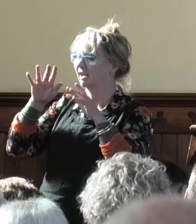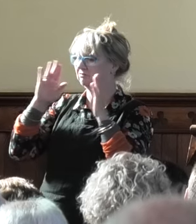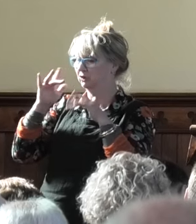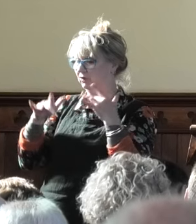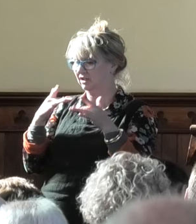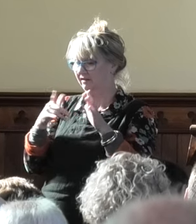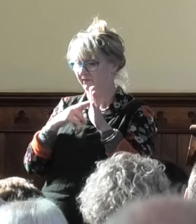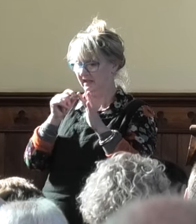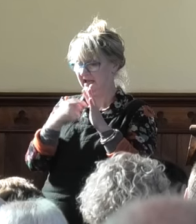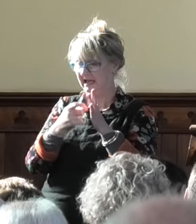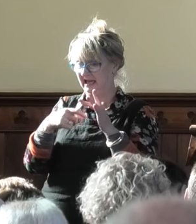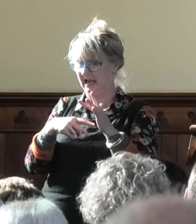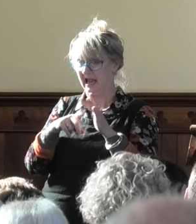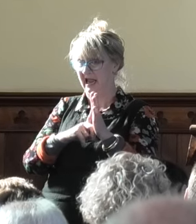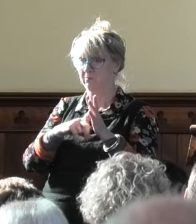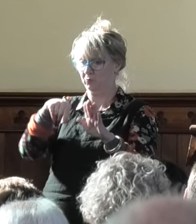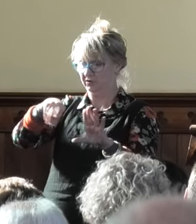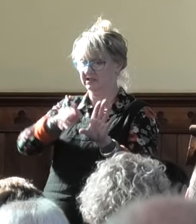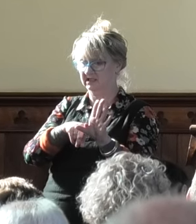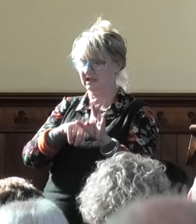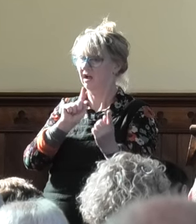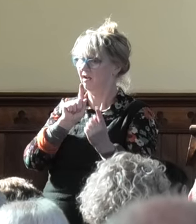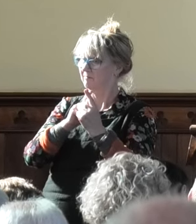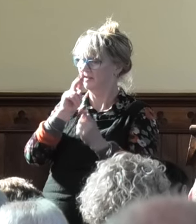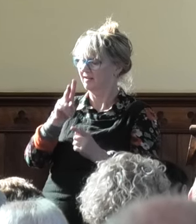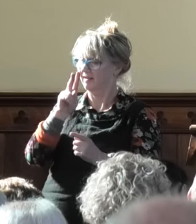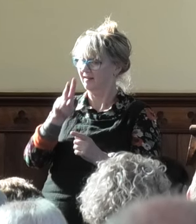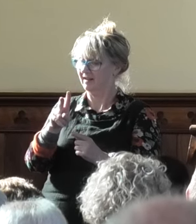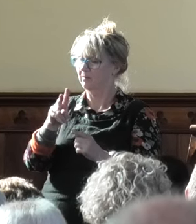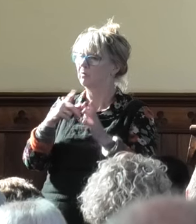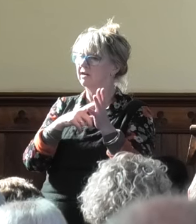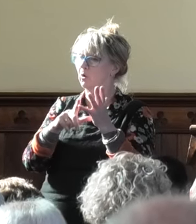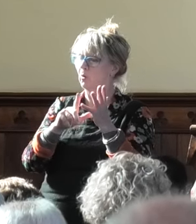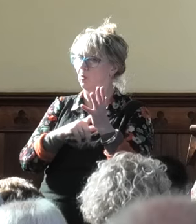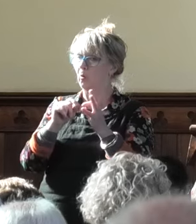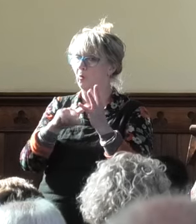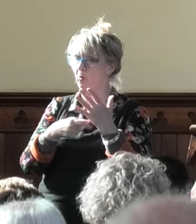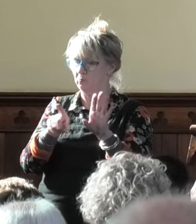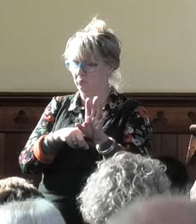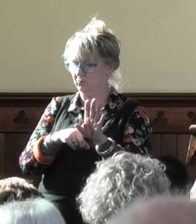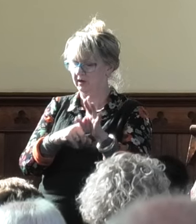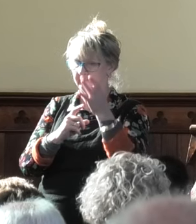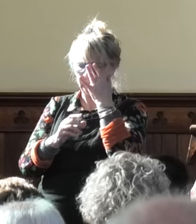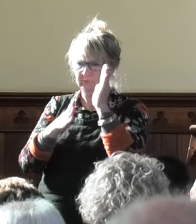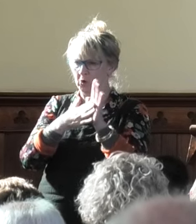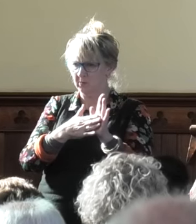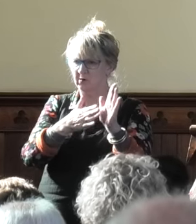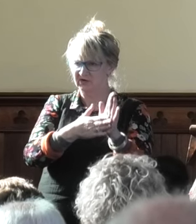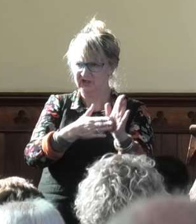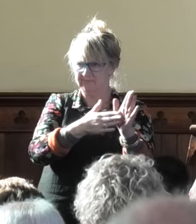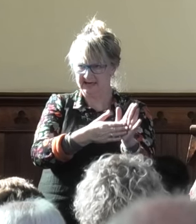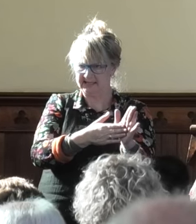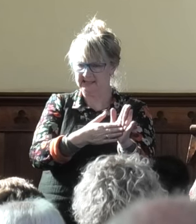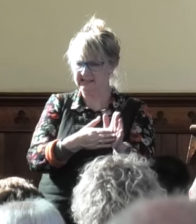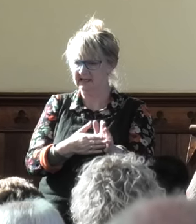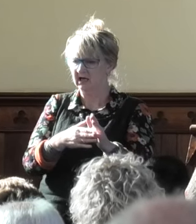In April just this year, our paths crossed again when Hank and Rinska were in Albury with Mobile Mission Maintenance.